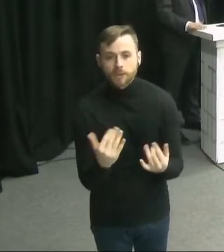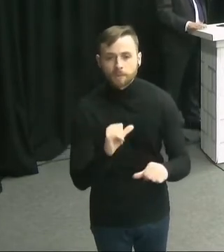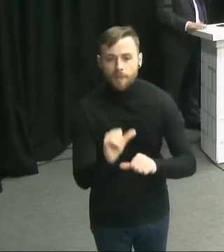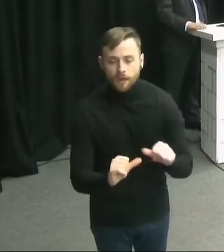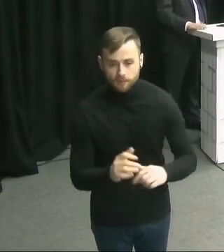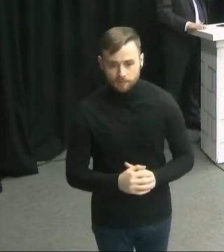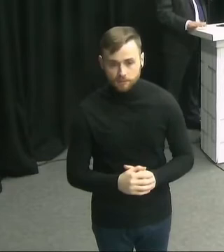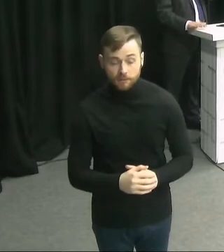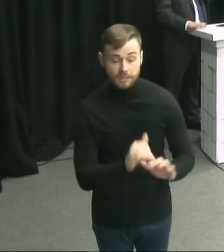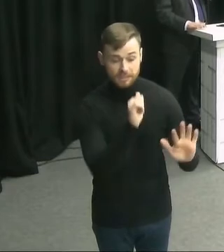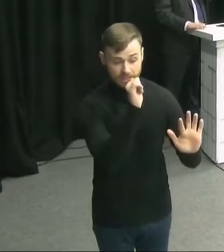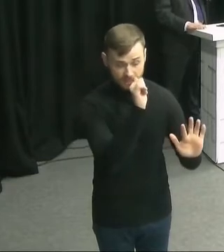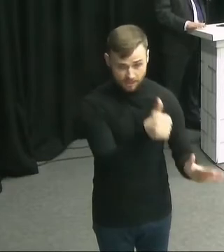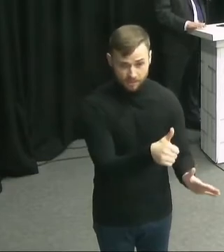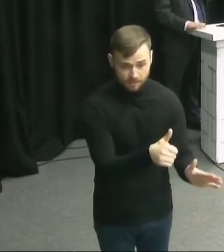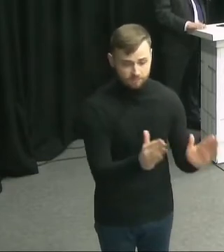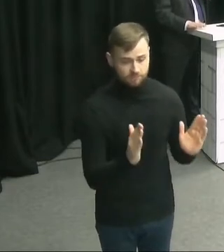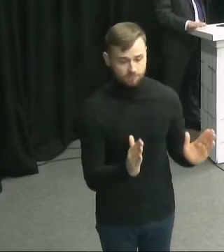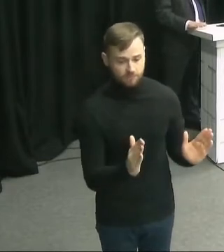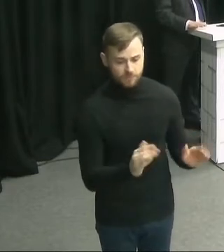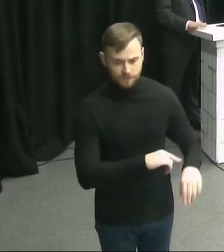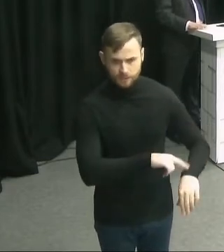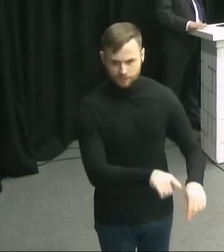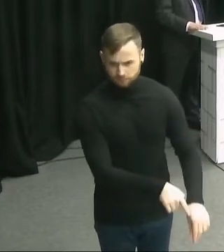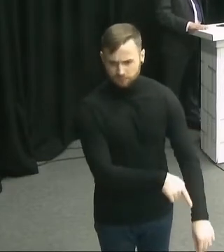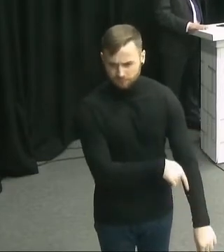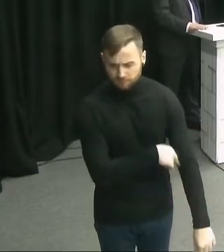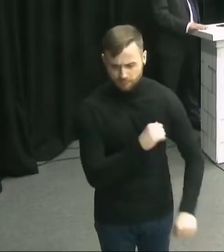Another topic is the length of studies. 6 years of